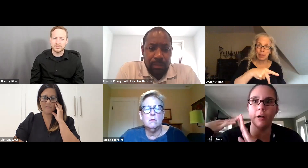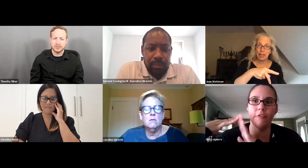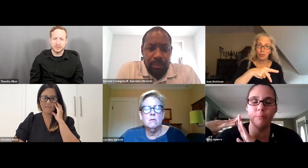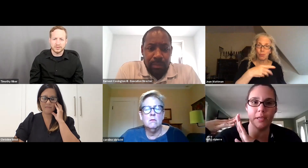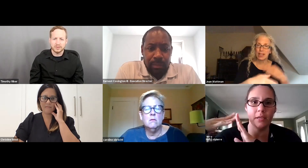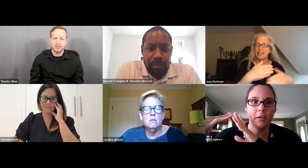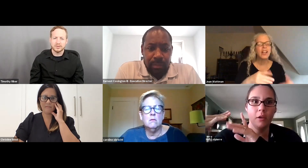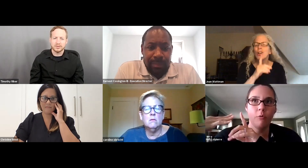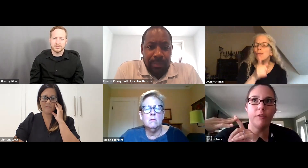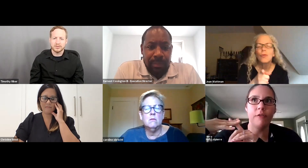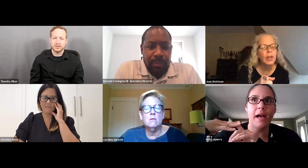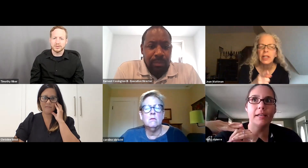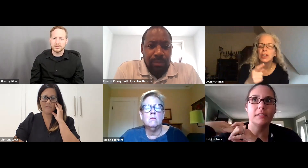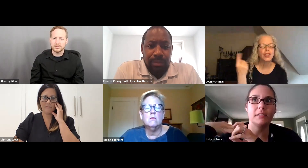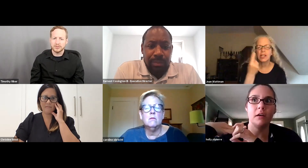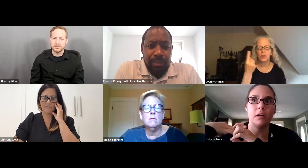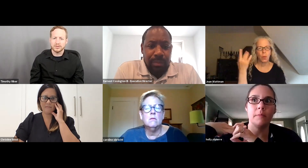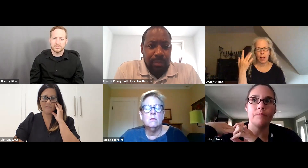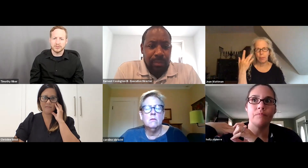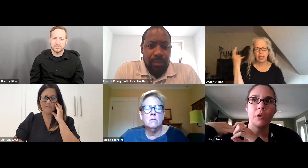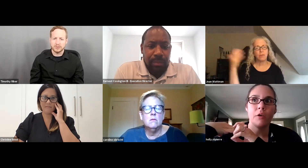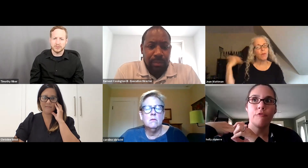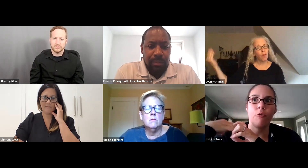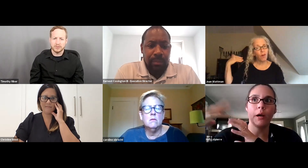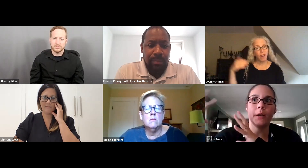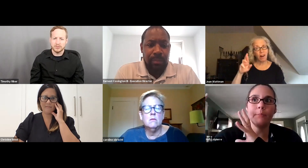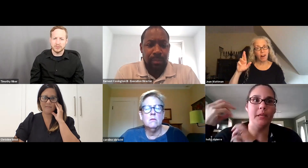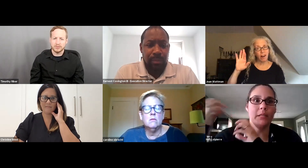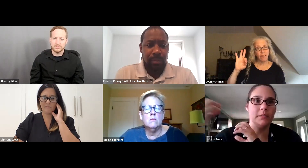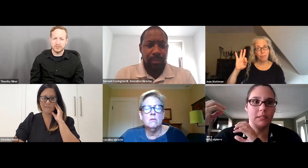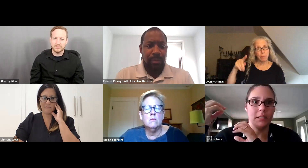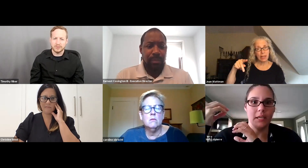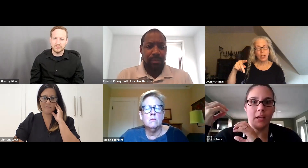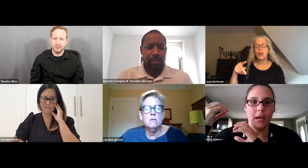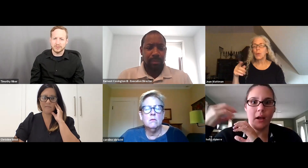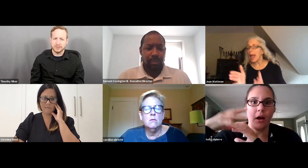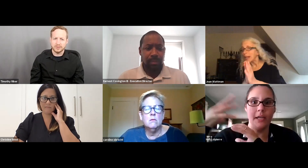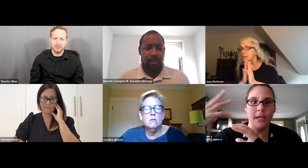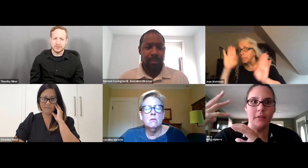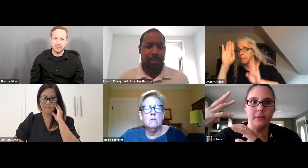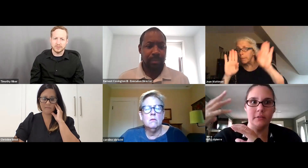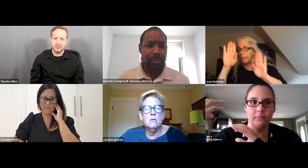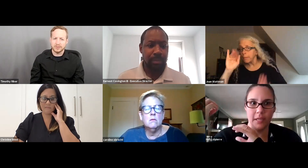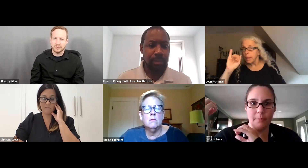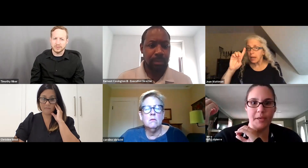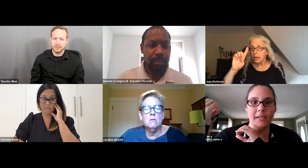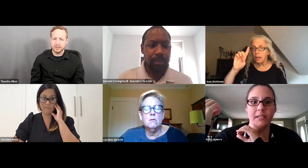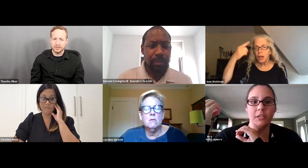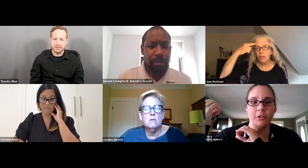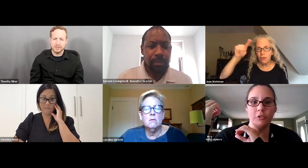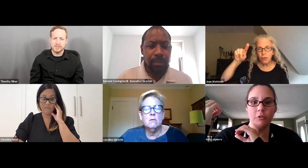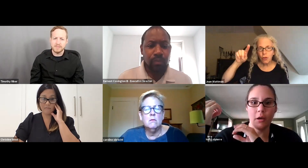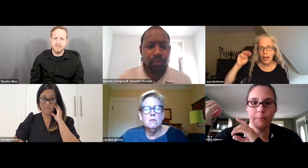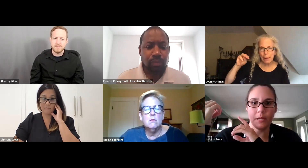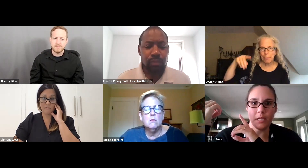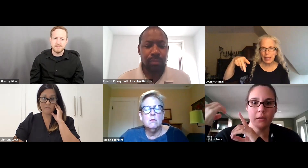original RFP, we've asked for bids to get on the MPA as a